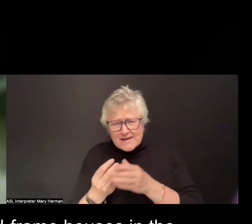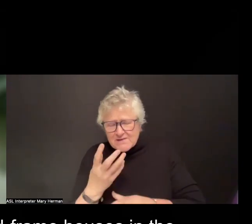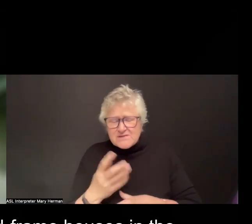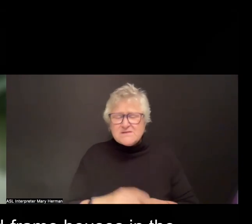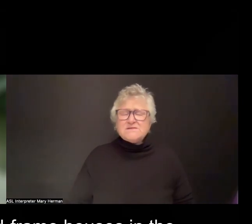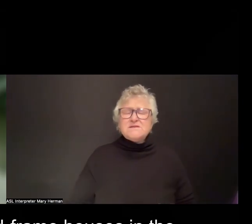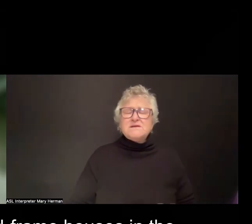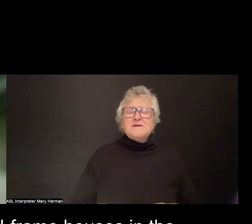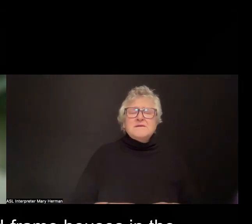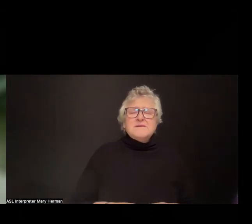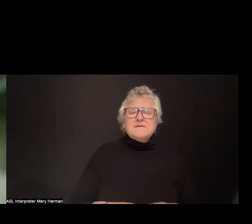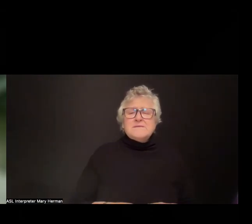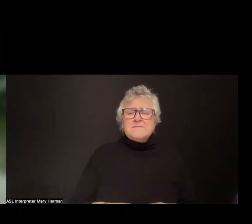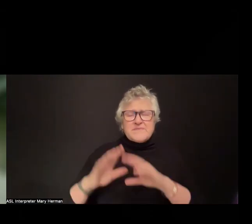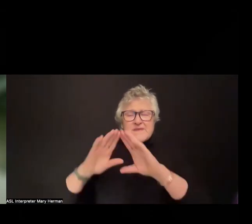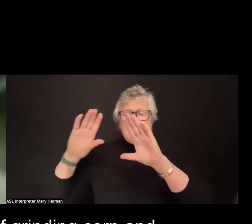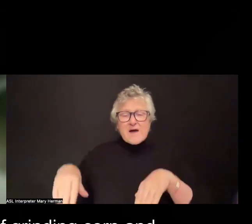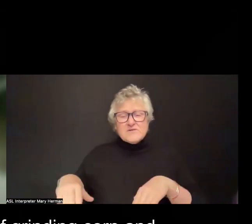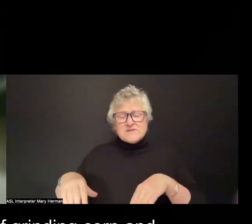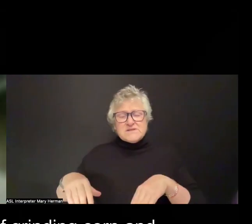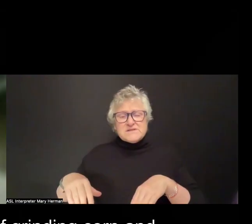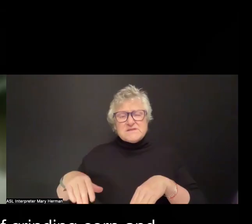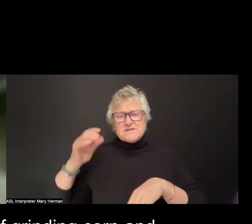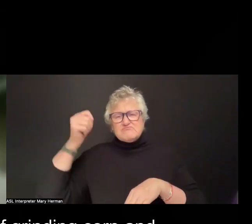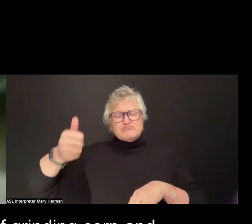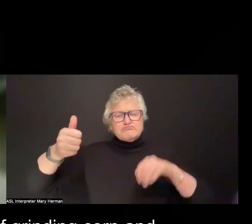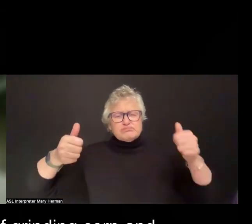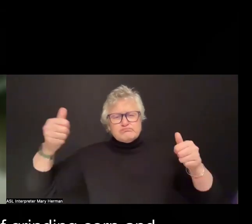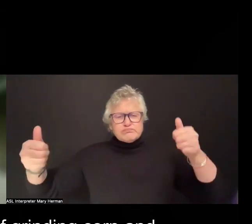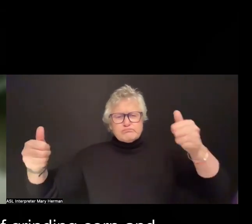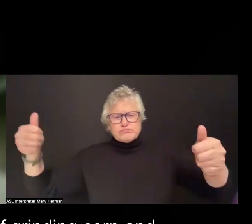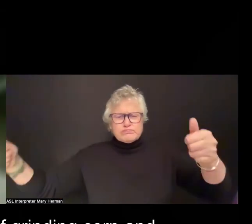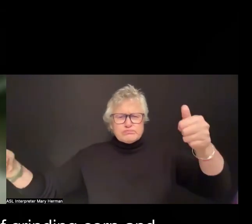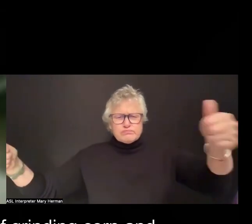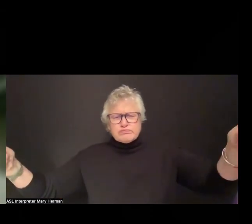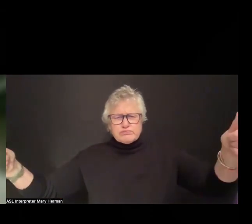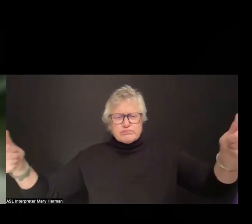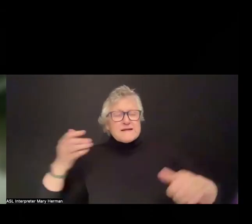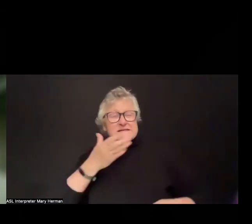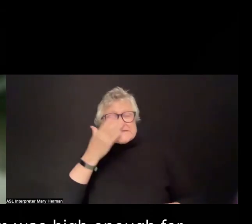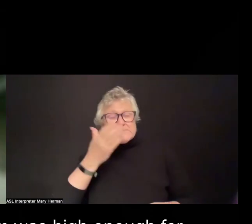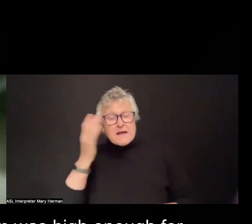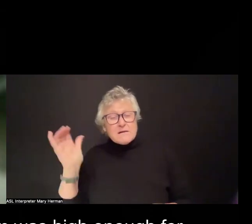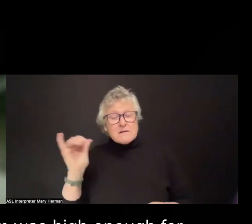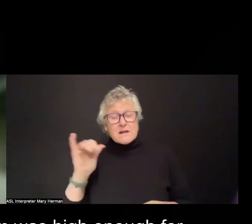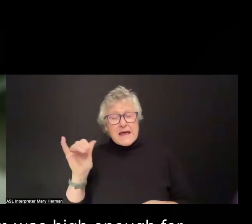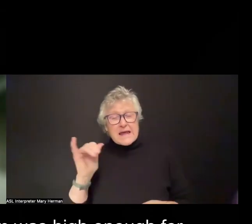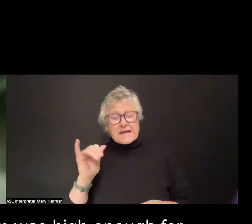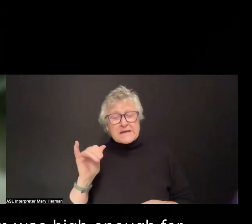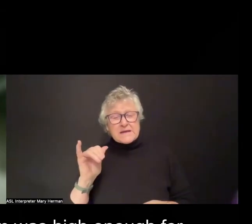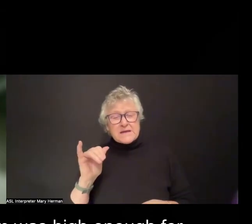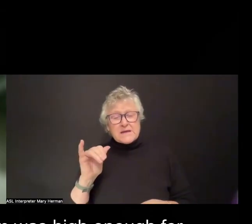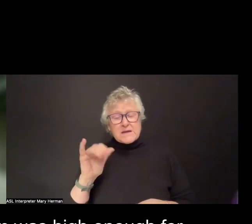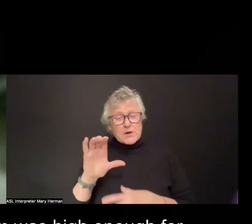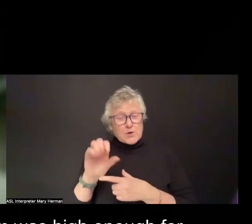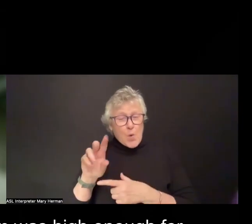frame houses and the Baptist meeting house. The air smelled of grinding corn and boiling molasses and leather. But the mill pond dam was high